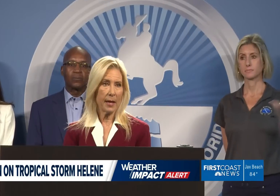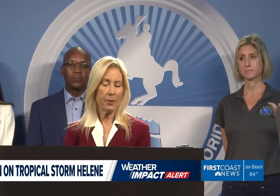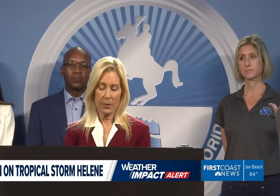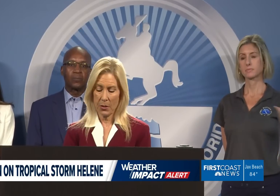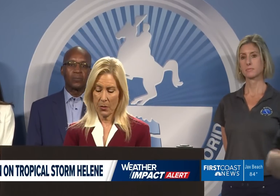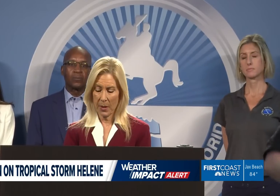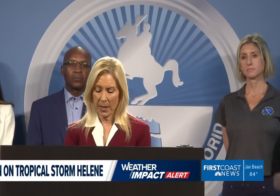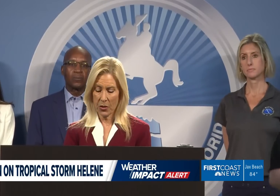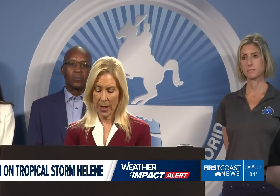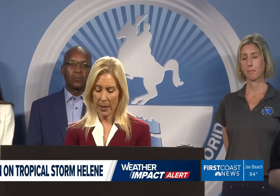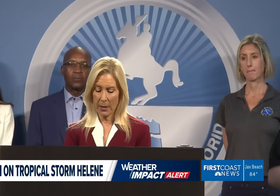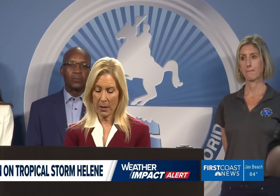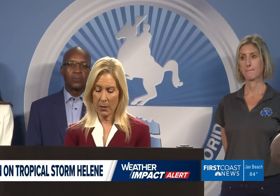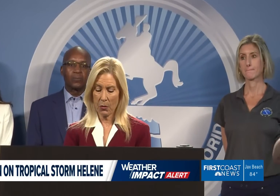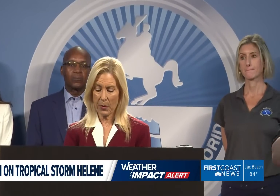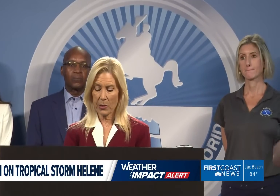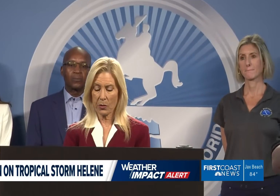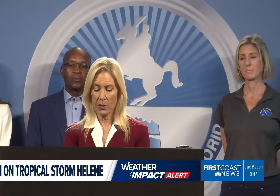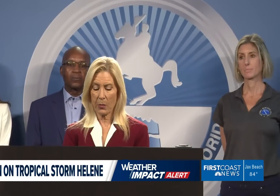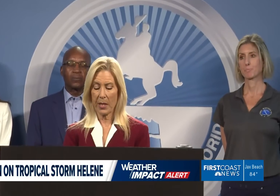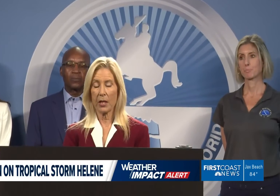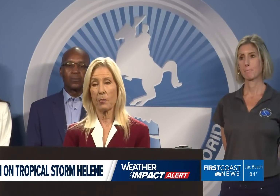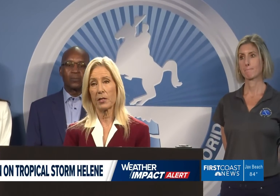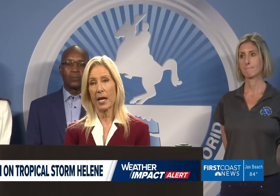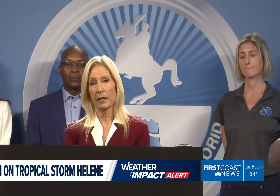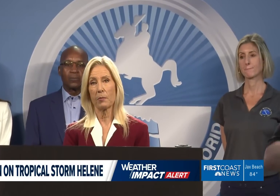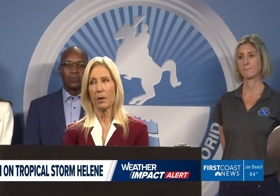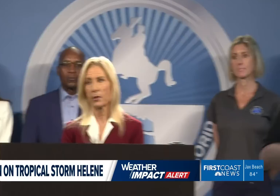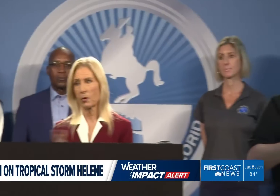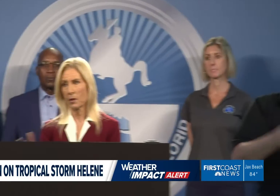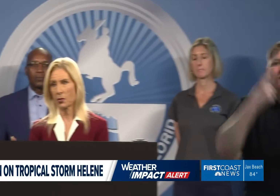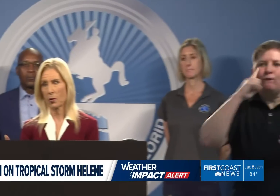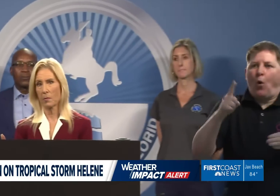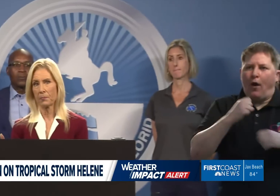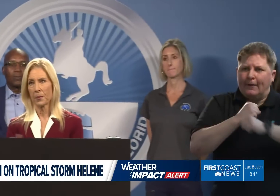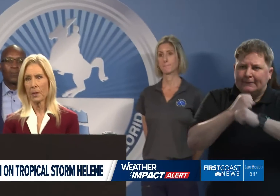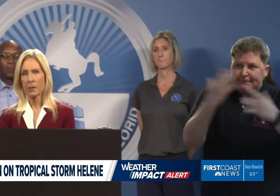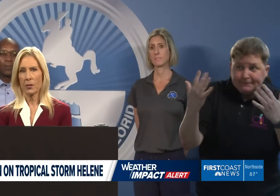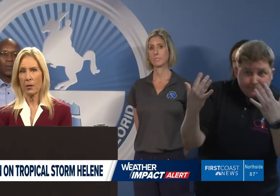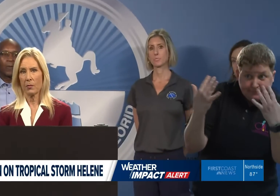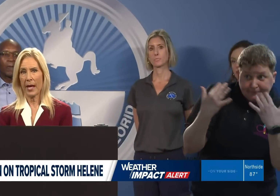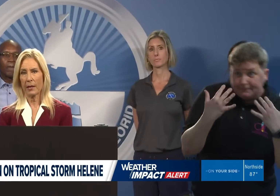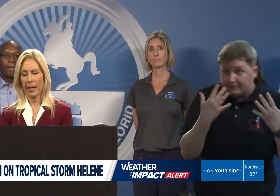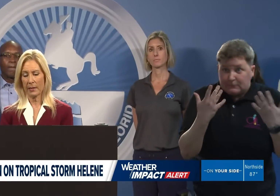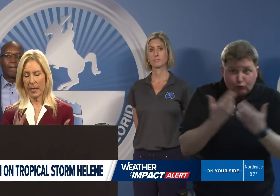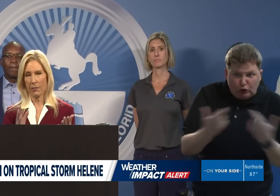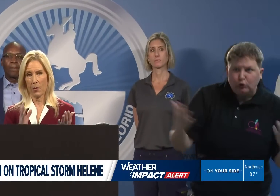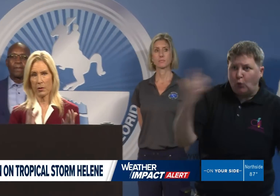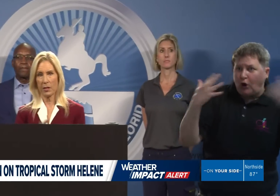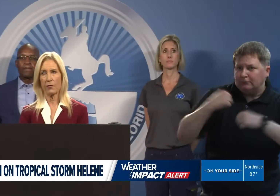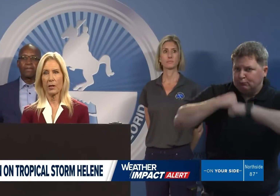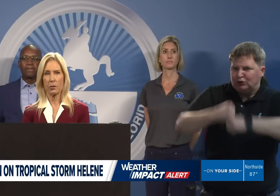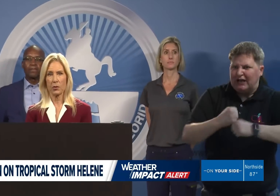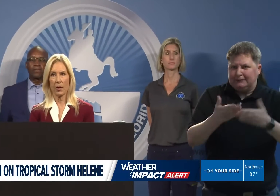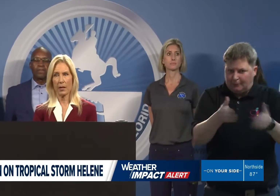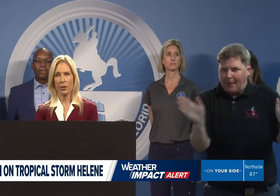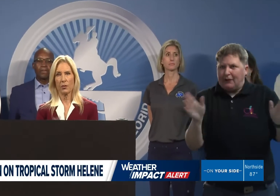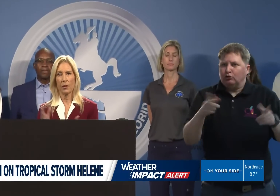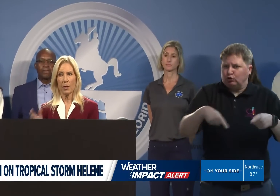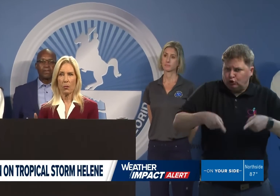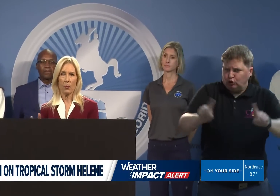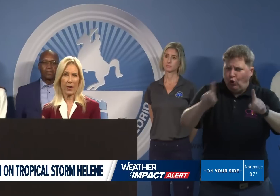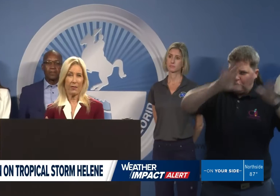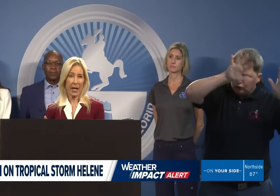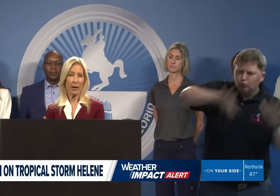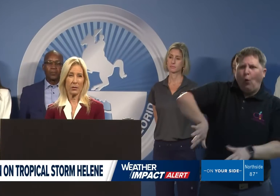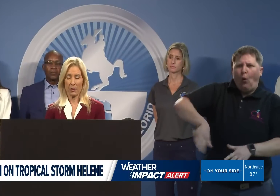necessary step to initiate the local resources that we need to protect the public during the storm. So that state of emergency for us will start at